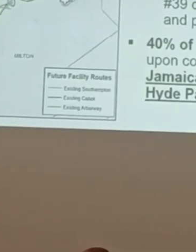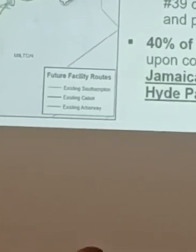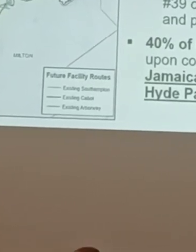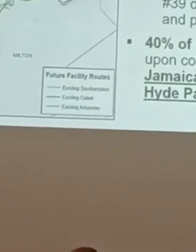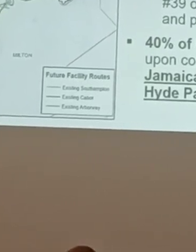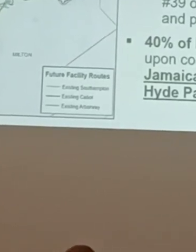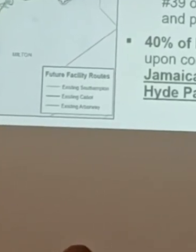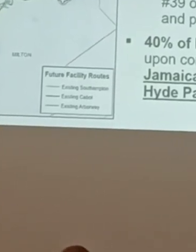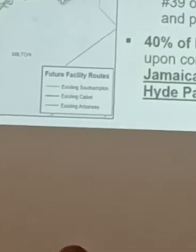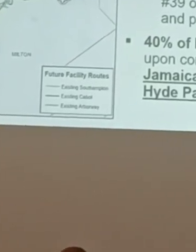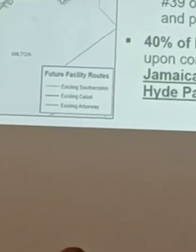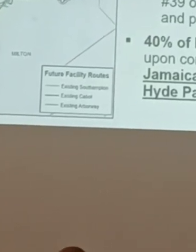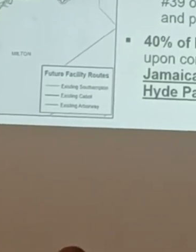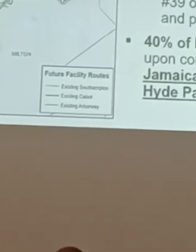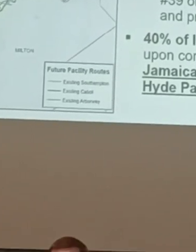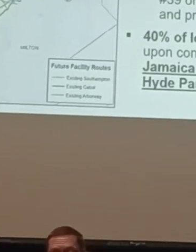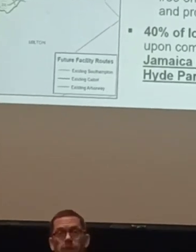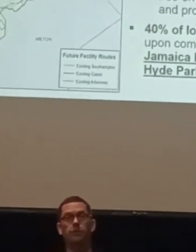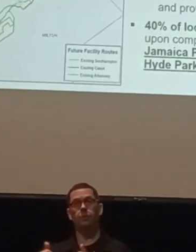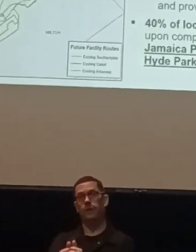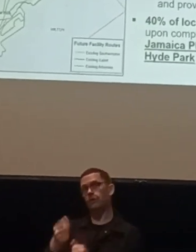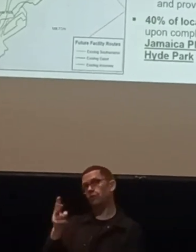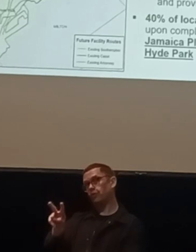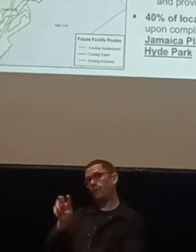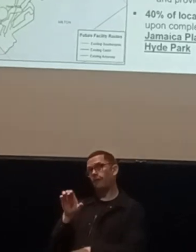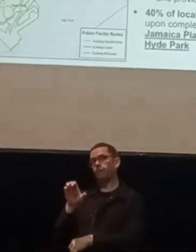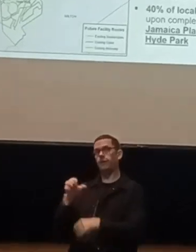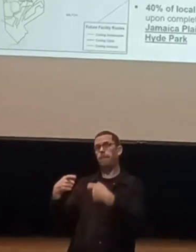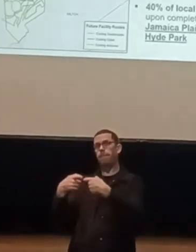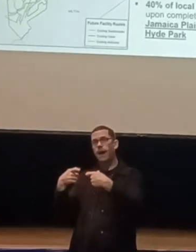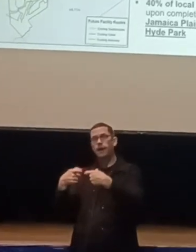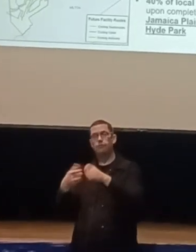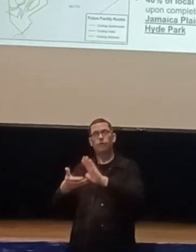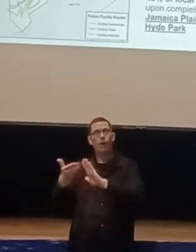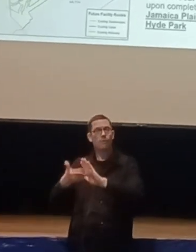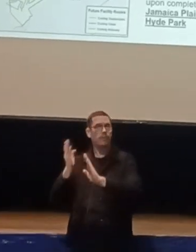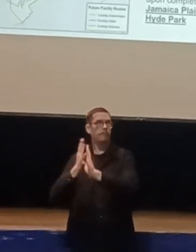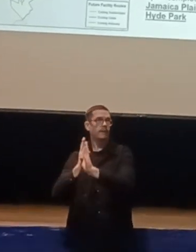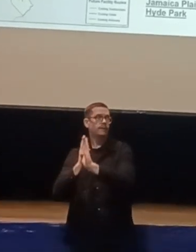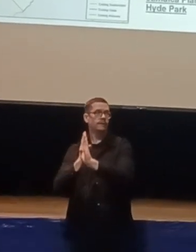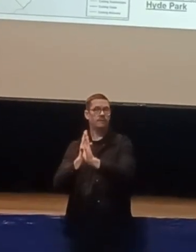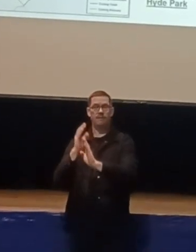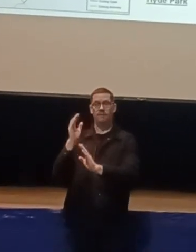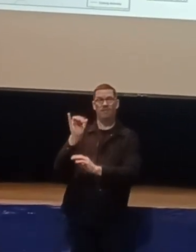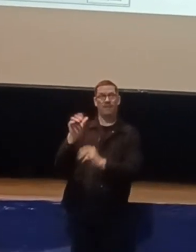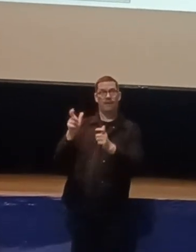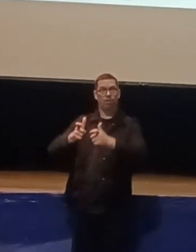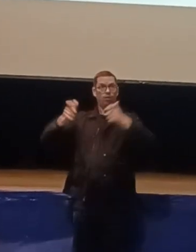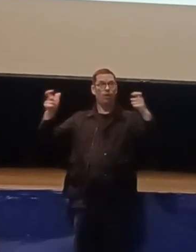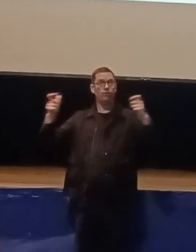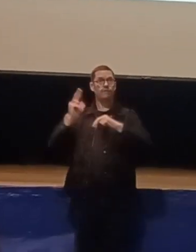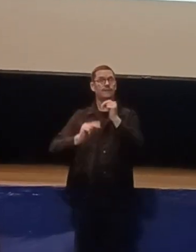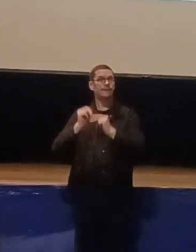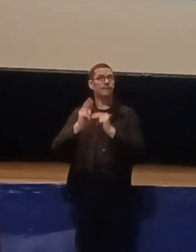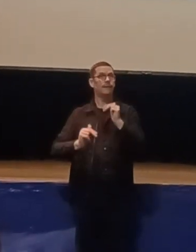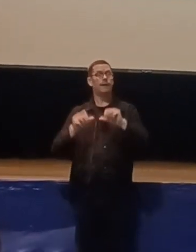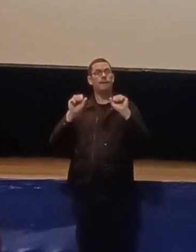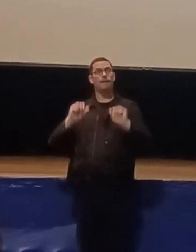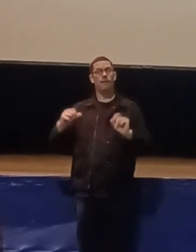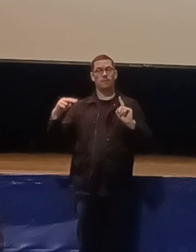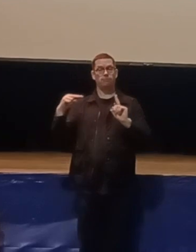facility with 200 battery electric buses. And what we're able to do with that larger facility is electrify